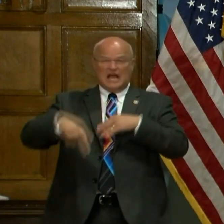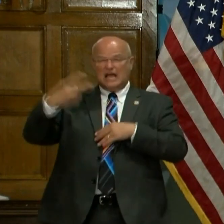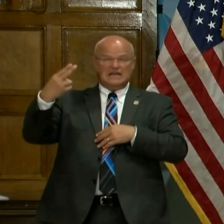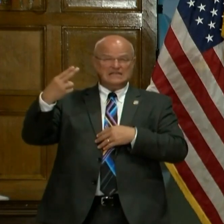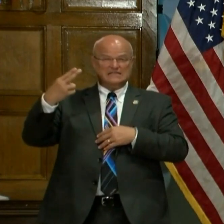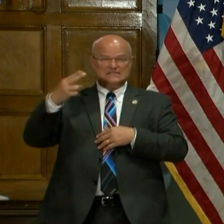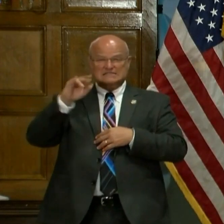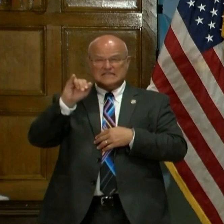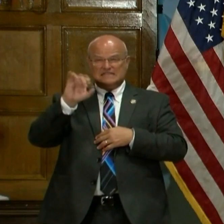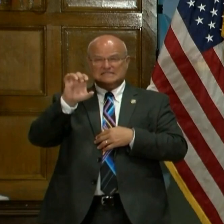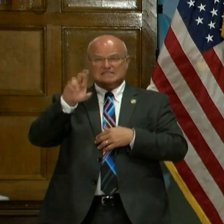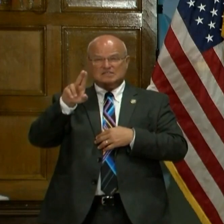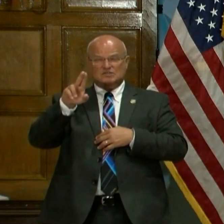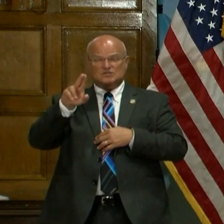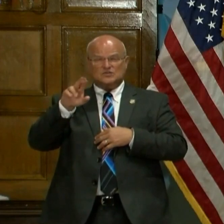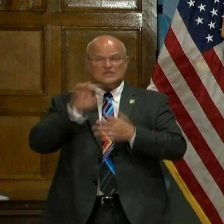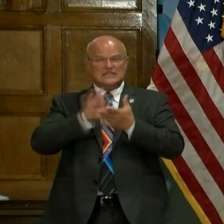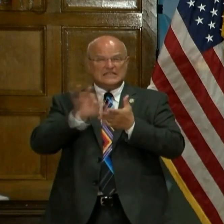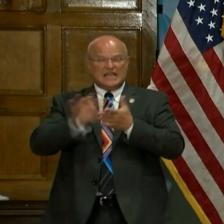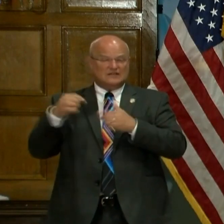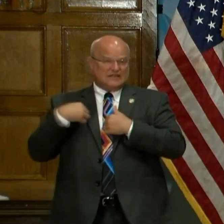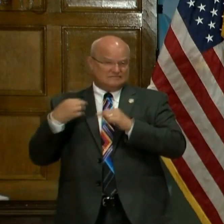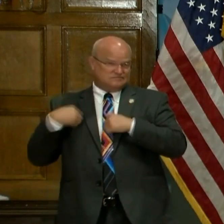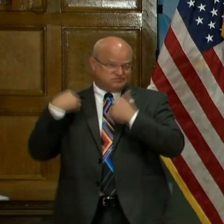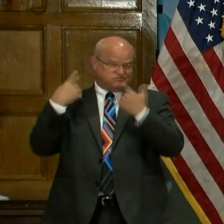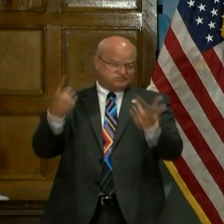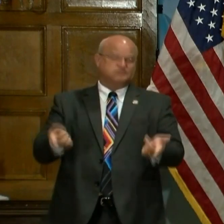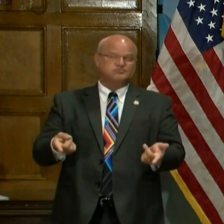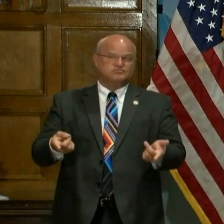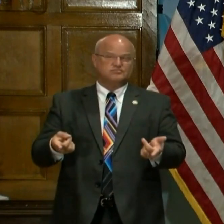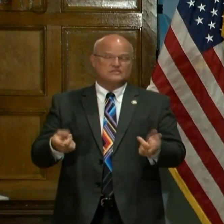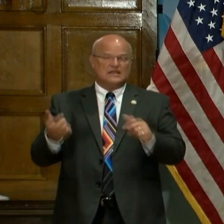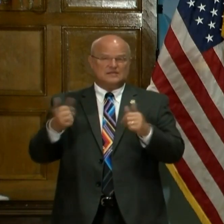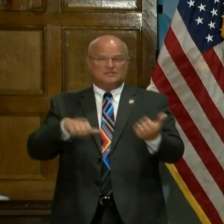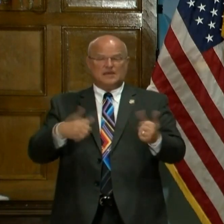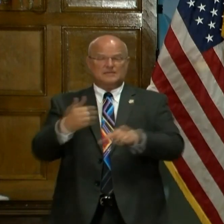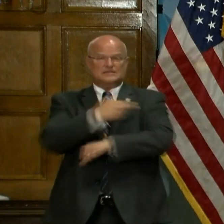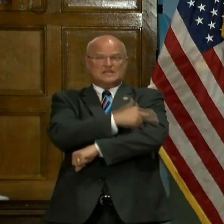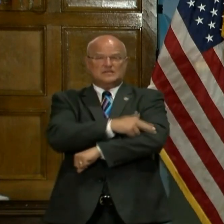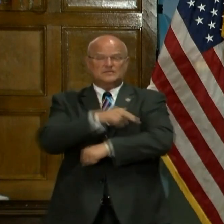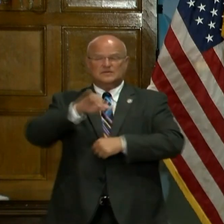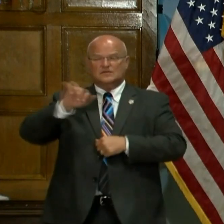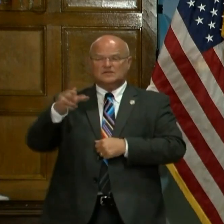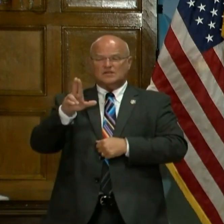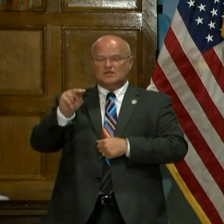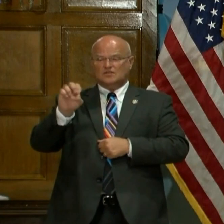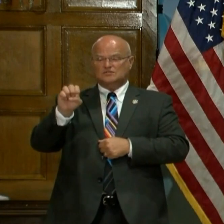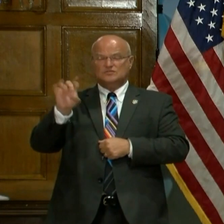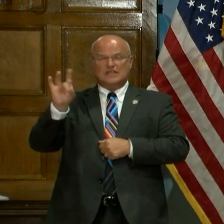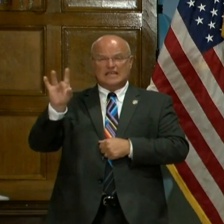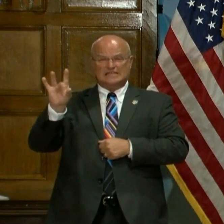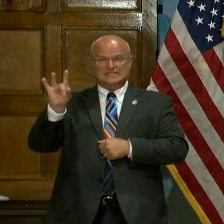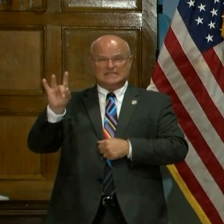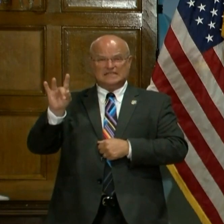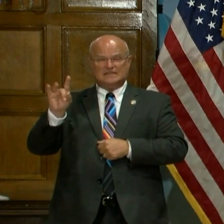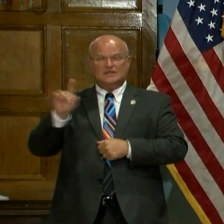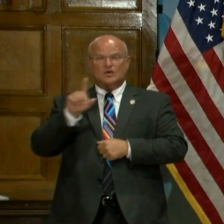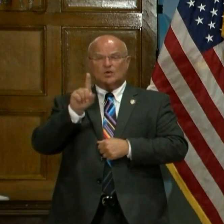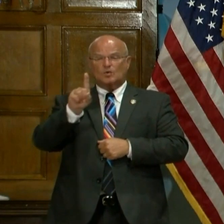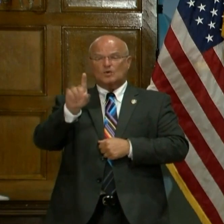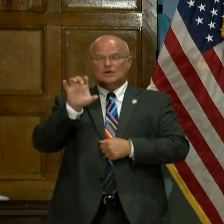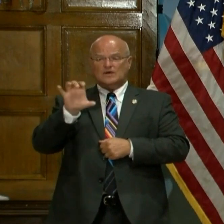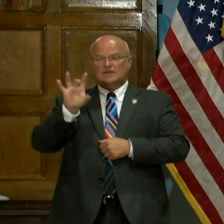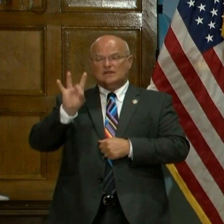highest ICU census that we've had throughout the pandemic at Baptist Health. So that was June the 18th. We had